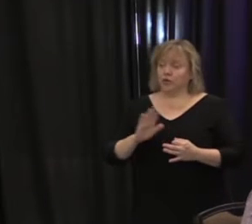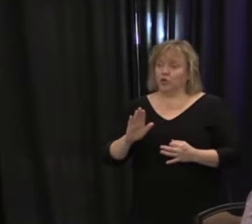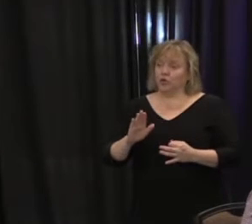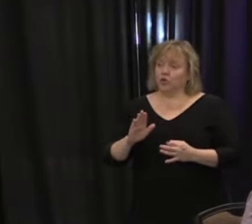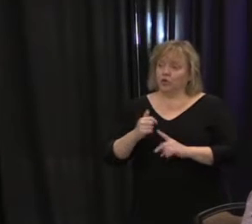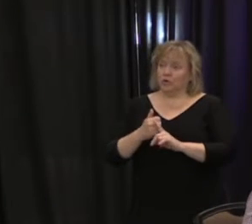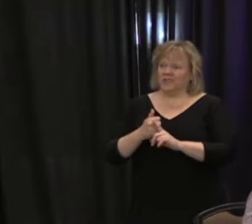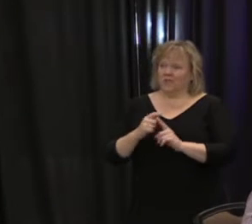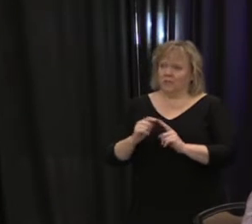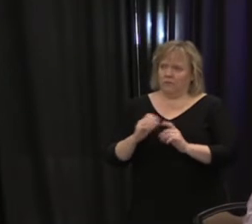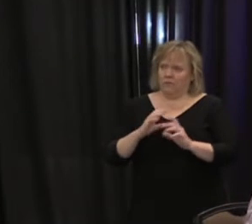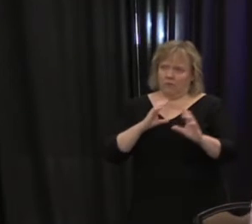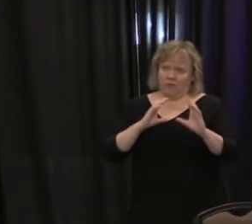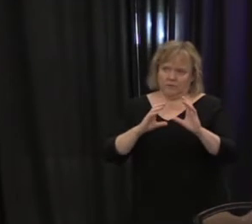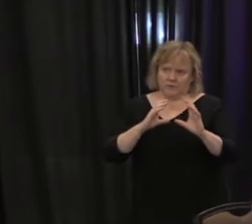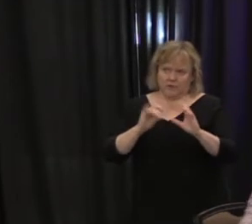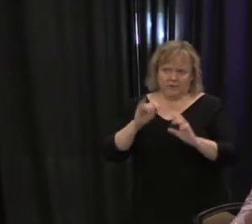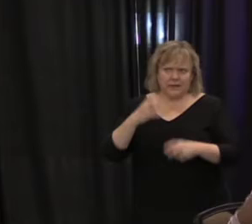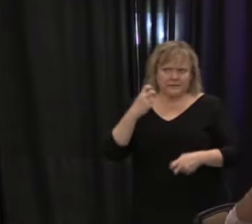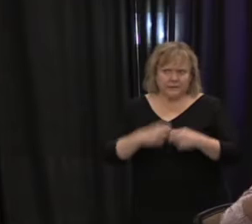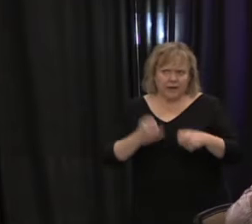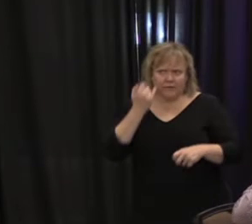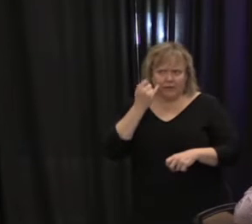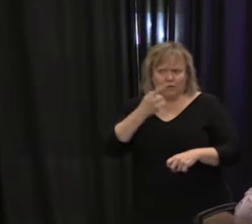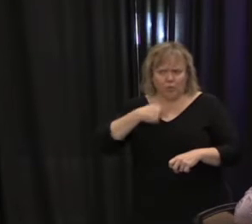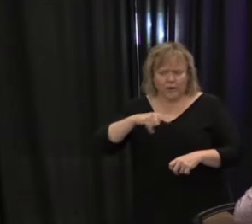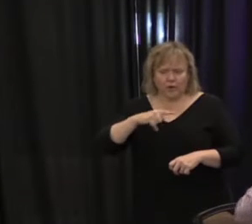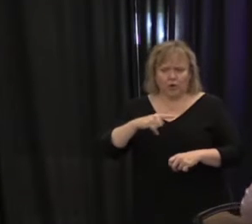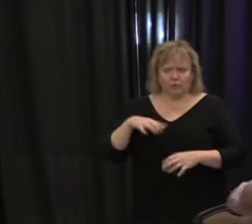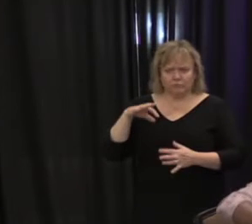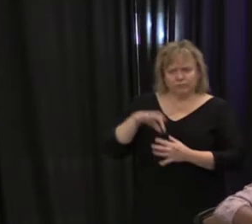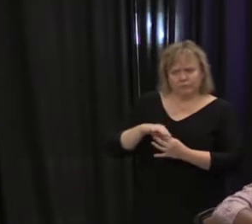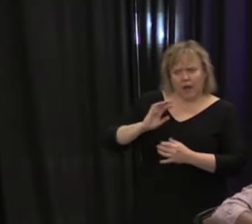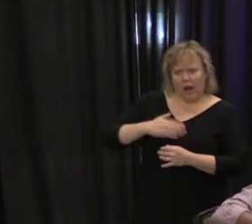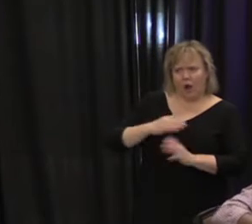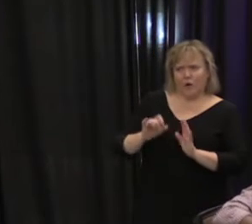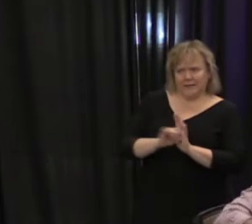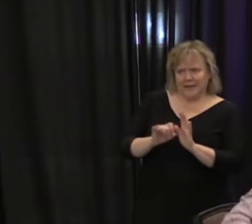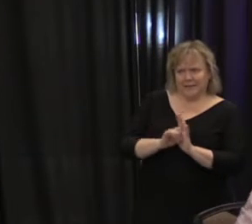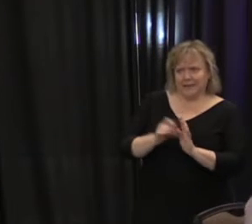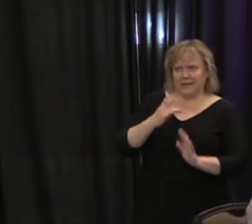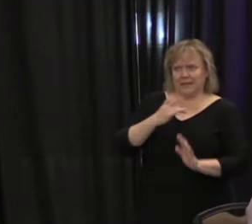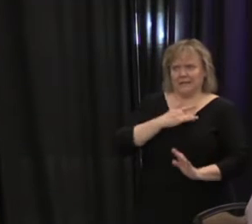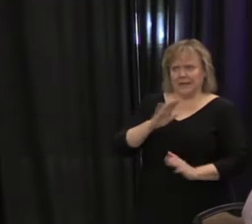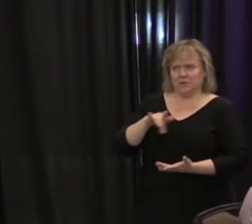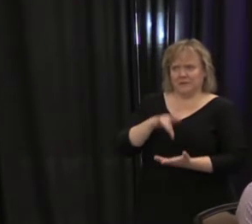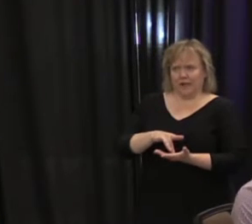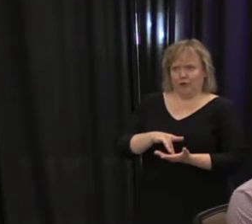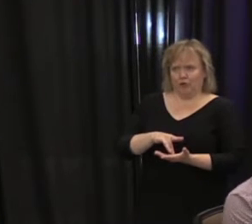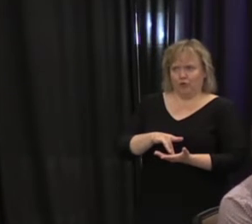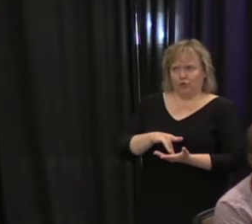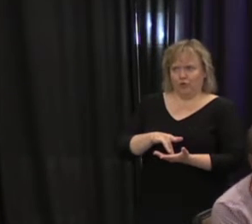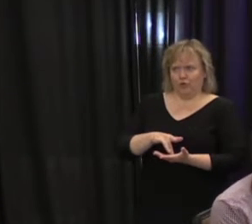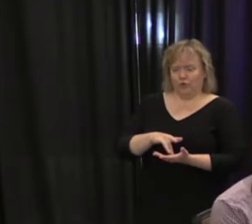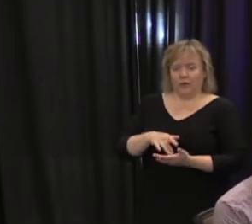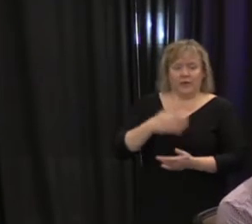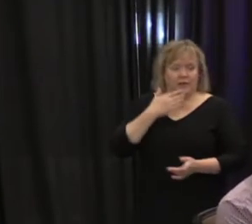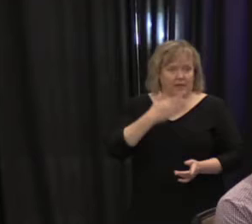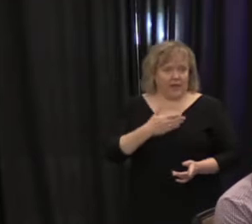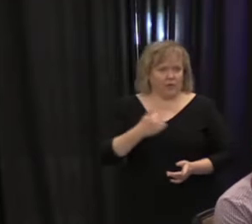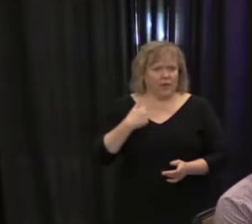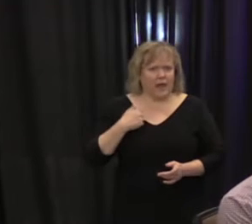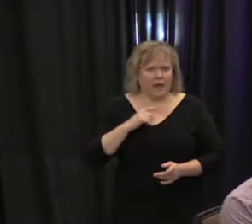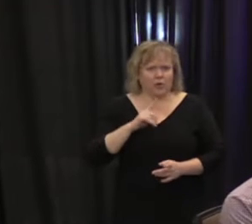really difficult if we are in a particular part of our own identities that are used to being centered. Thank you. There